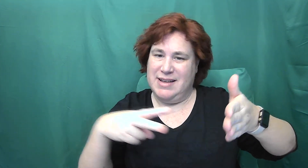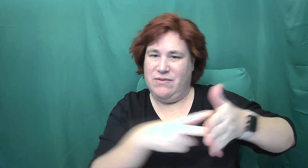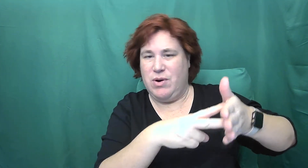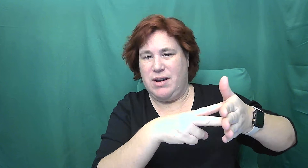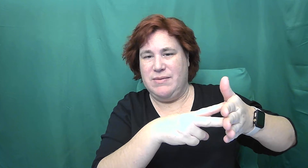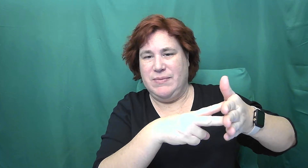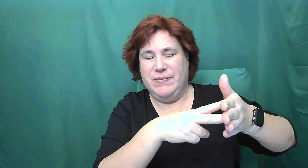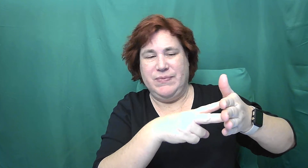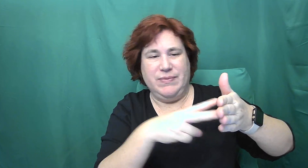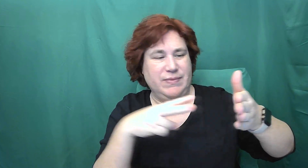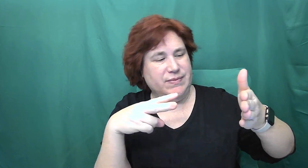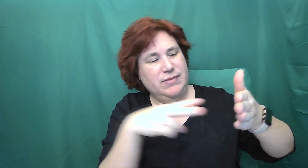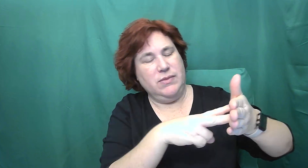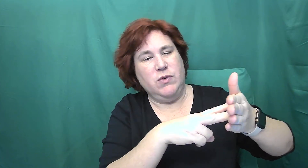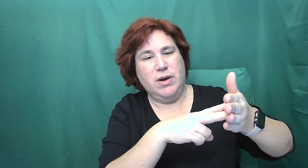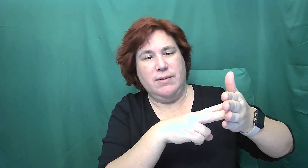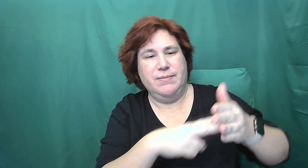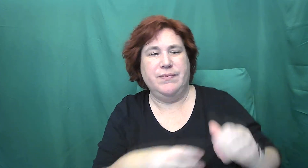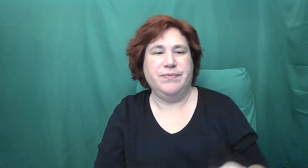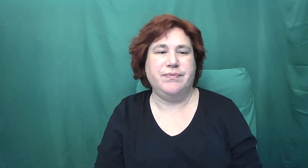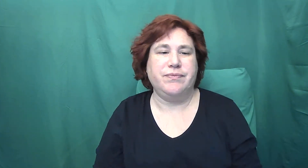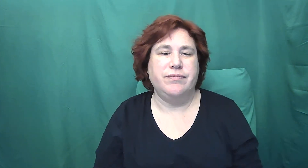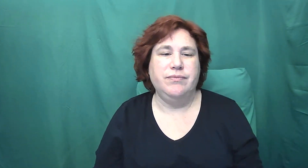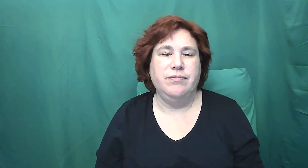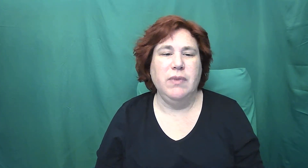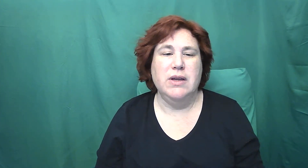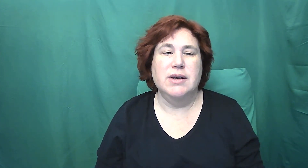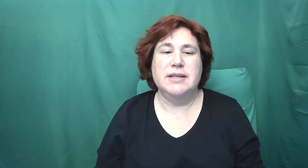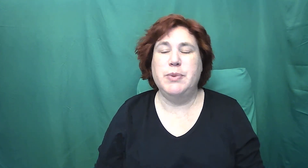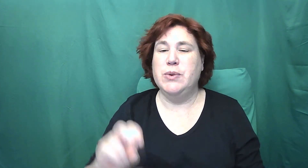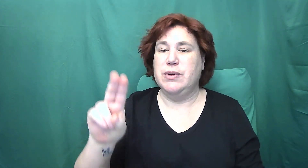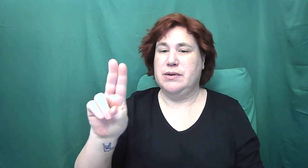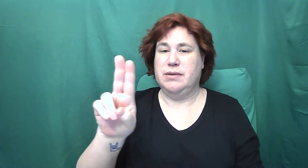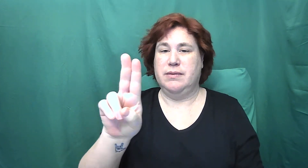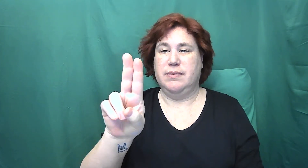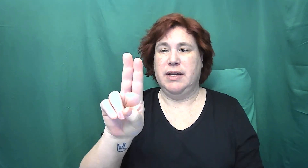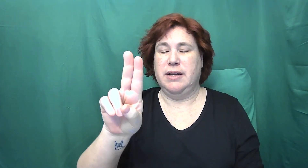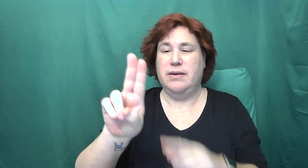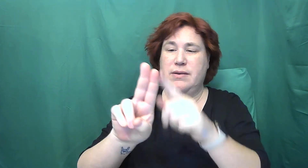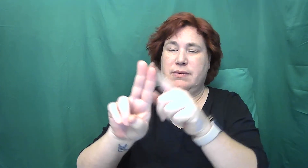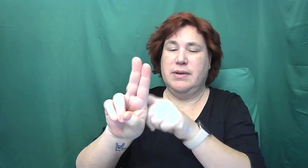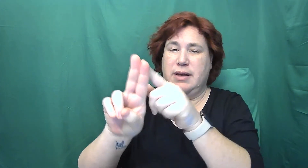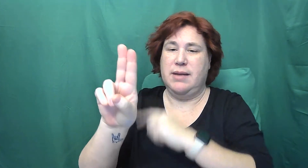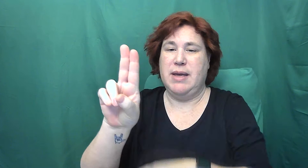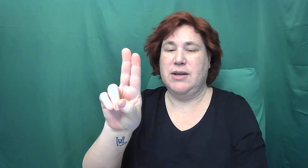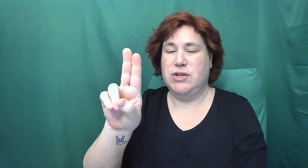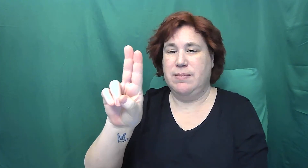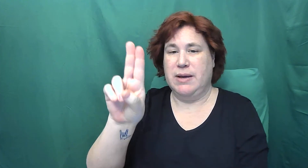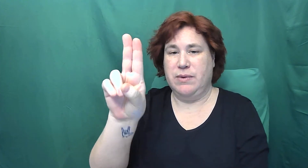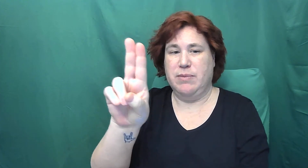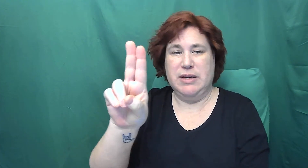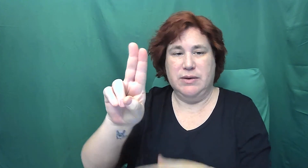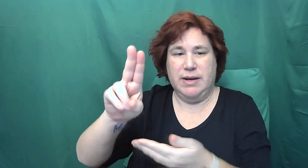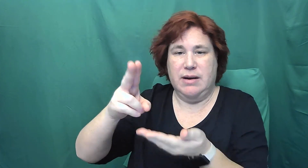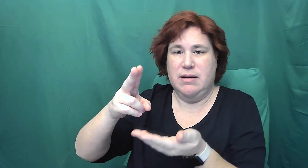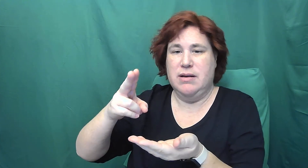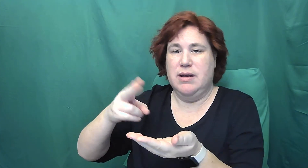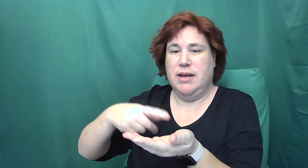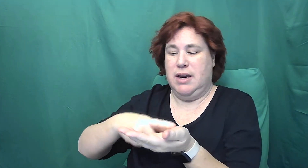Fork. Fork. Spoon. Another hand shape that we've been doing here. And you